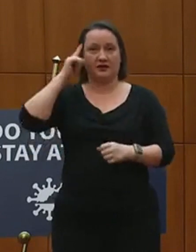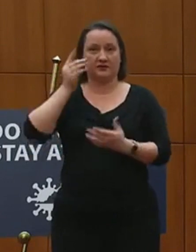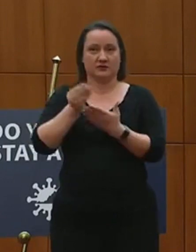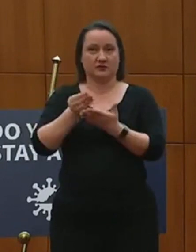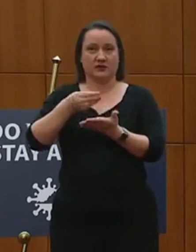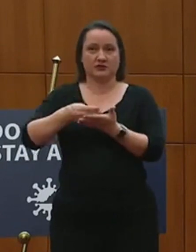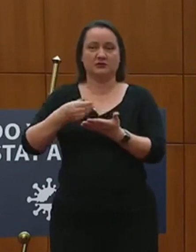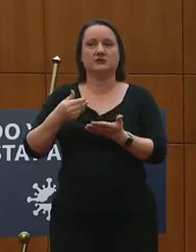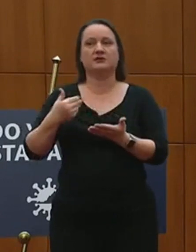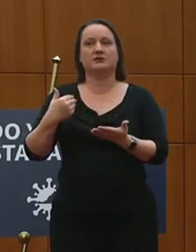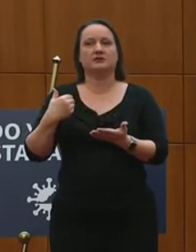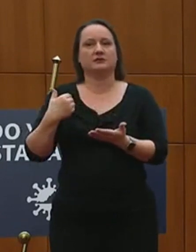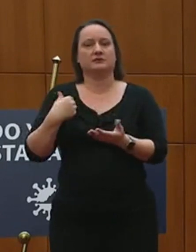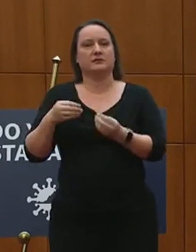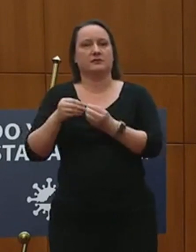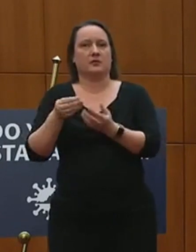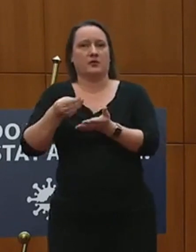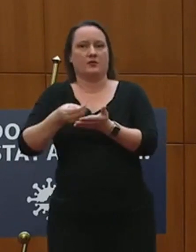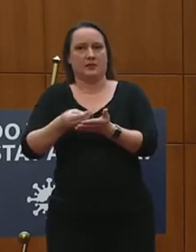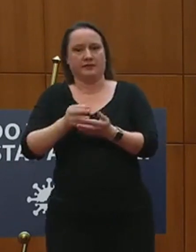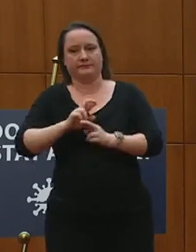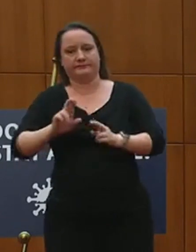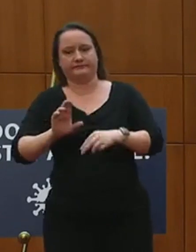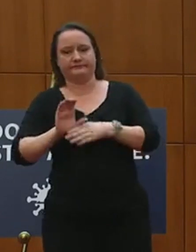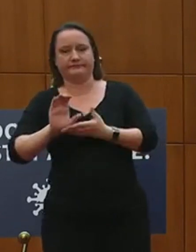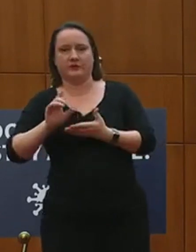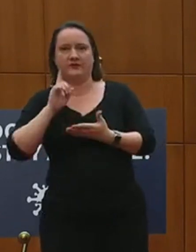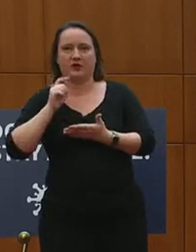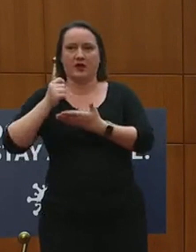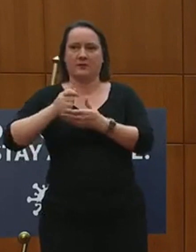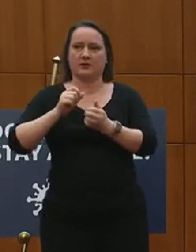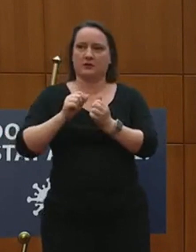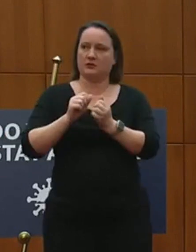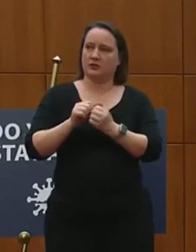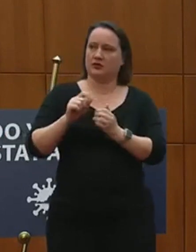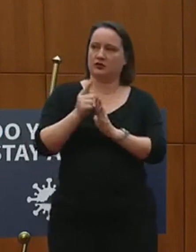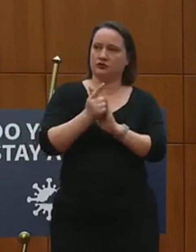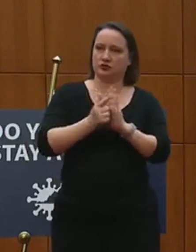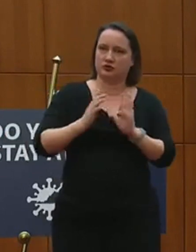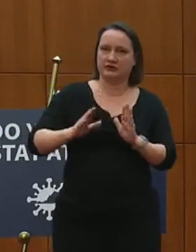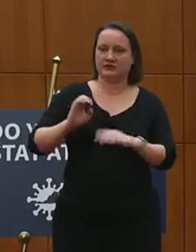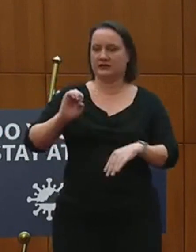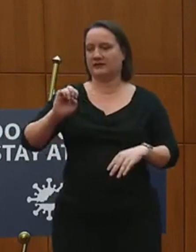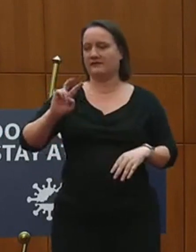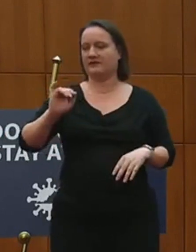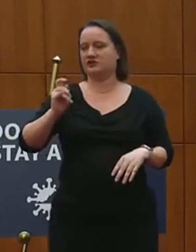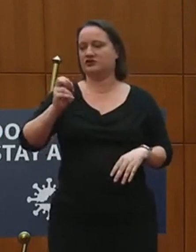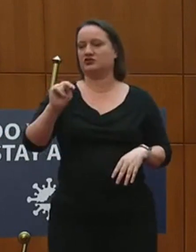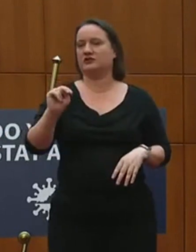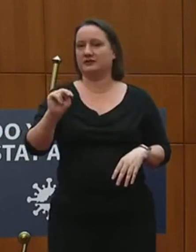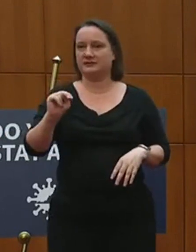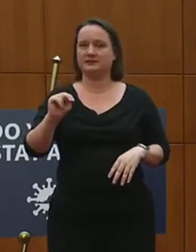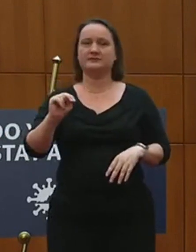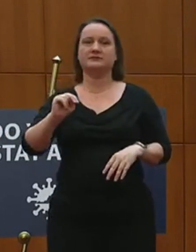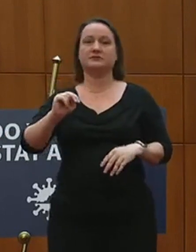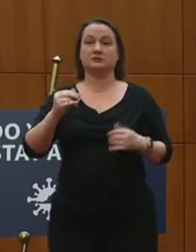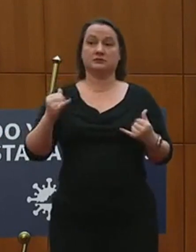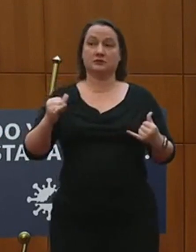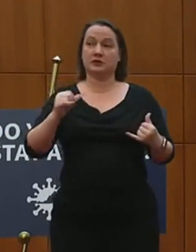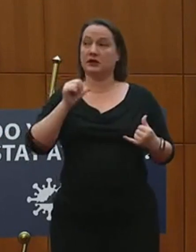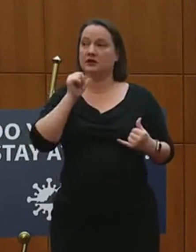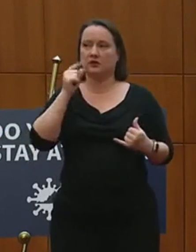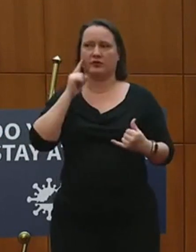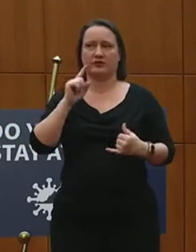monies set aside for helping with attorneys and evictions. But I don't think any action has been taken, or the governor has